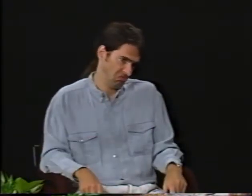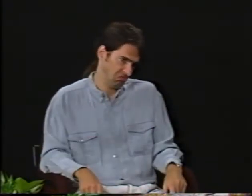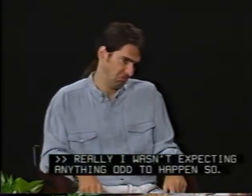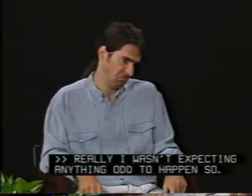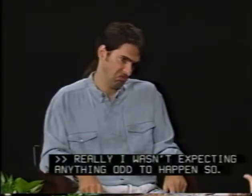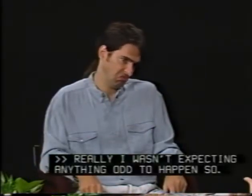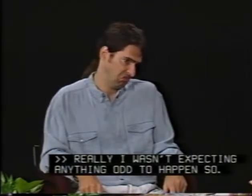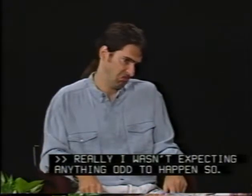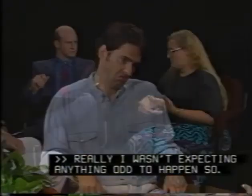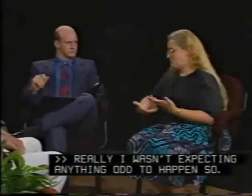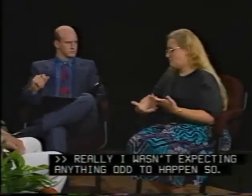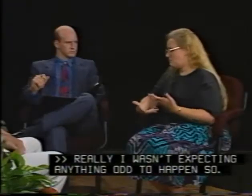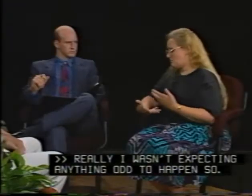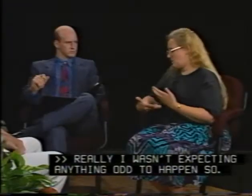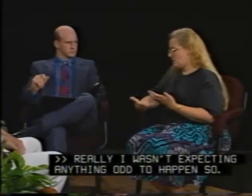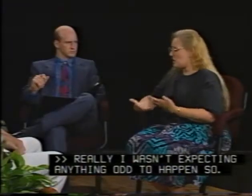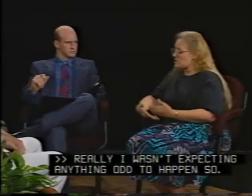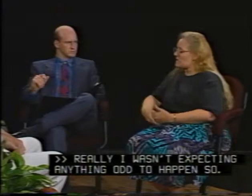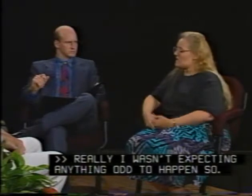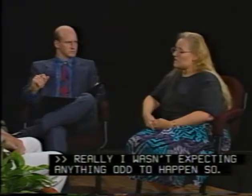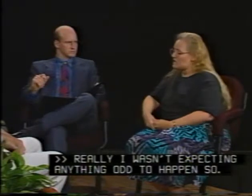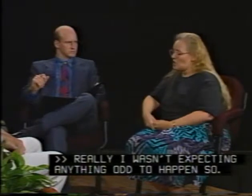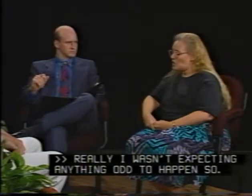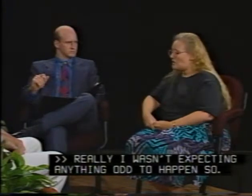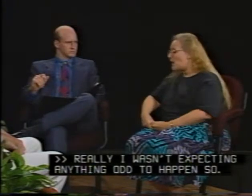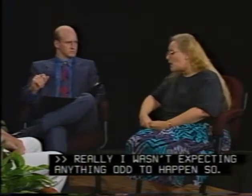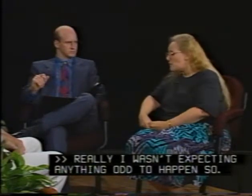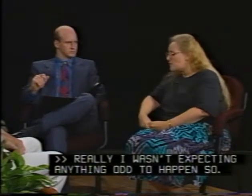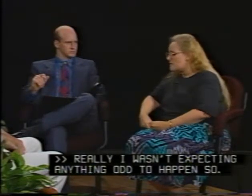Really, it wasn't anything odd to happen, so.